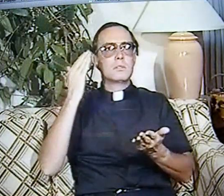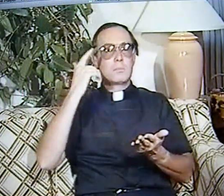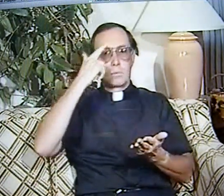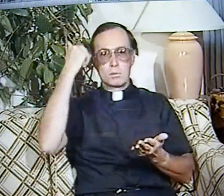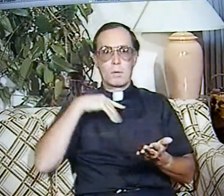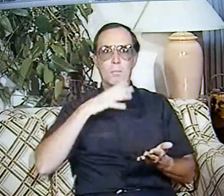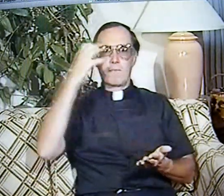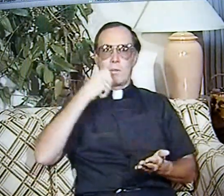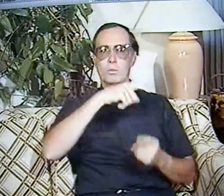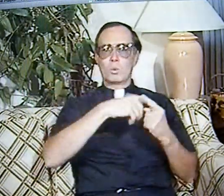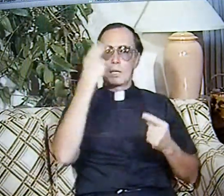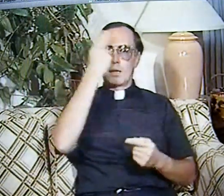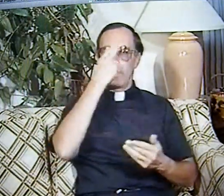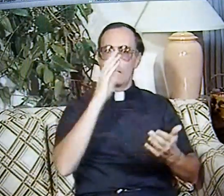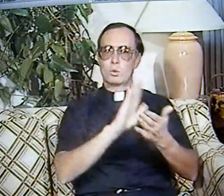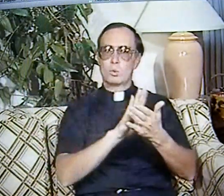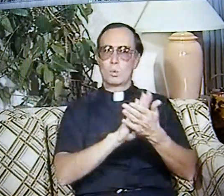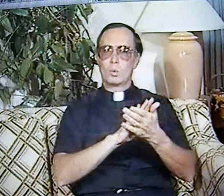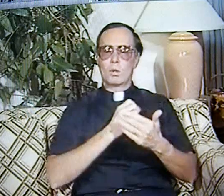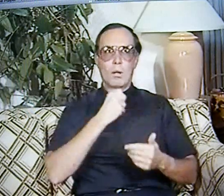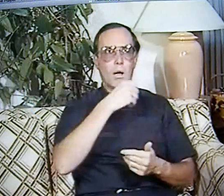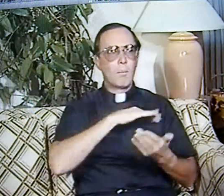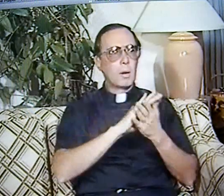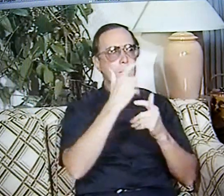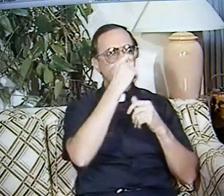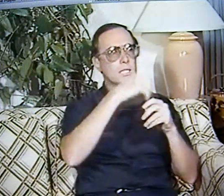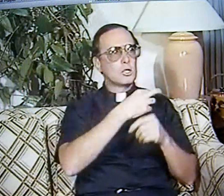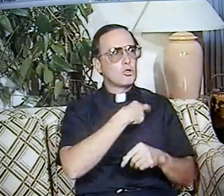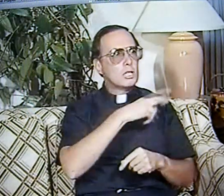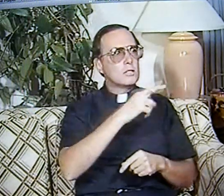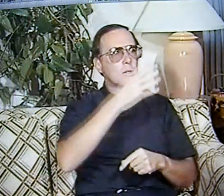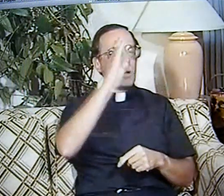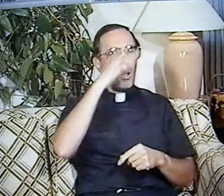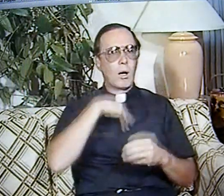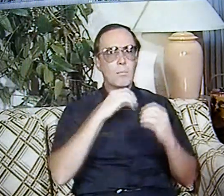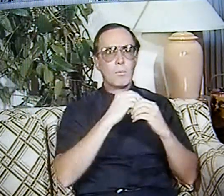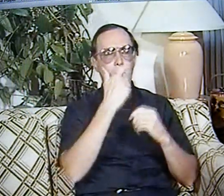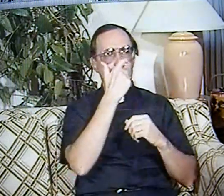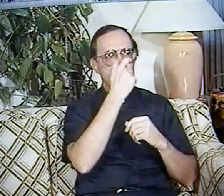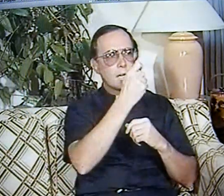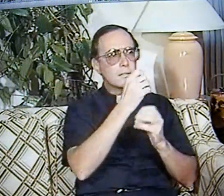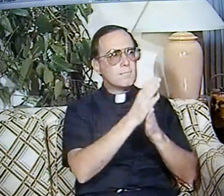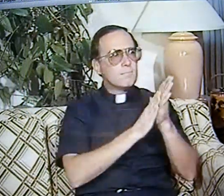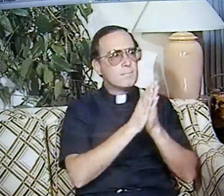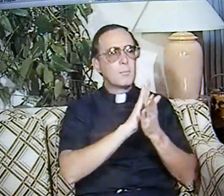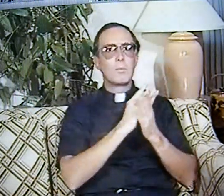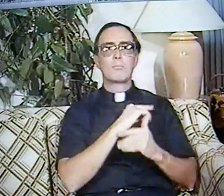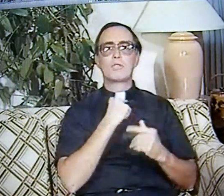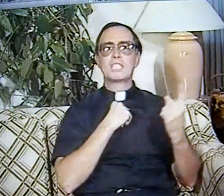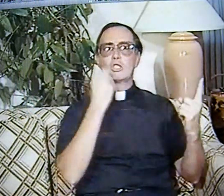doctor, and gone to medical school in Hawaii or in a religious school.